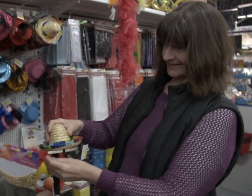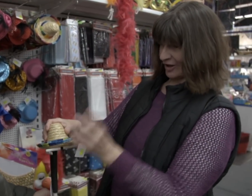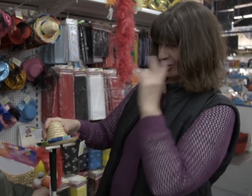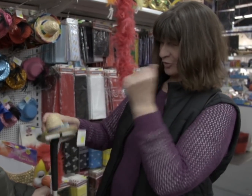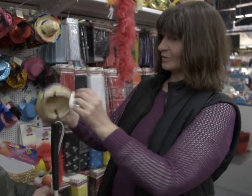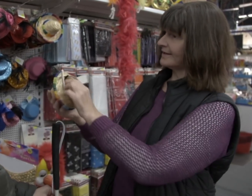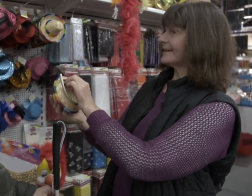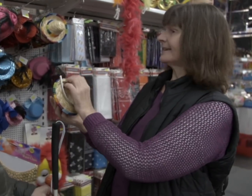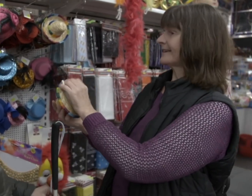That looks good.